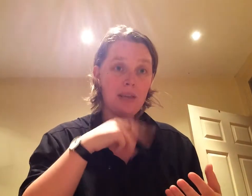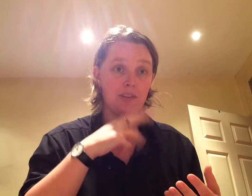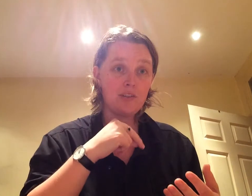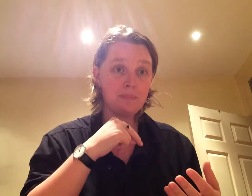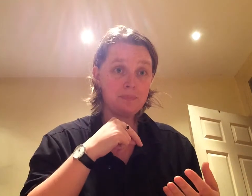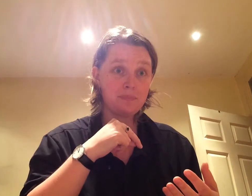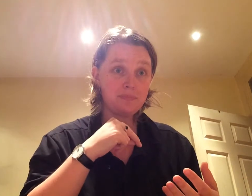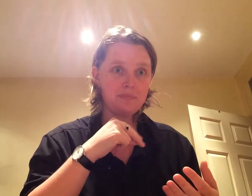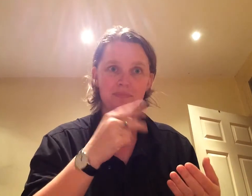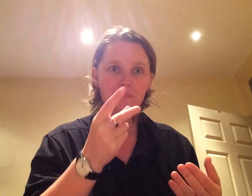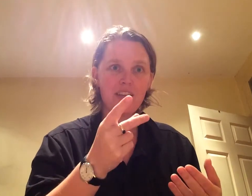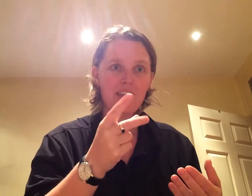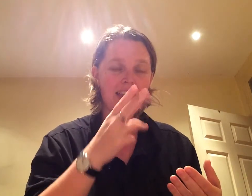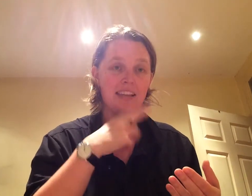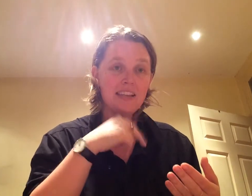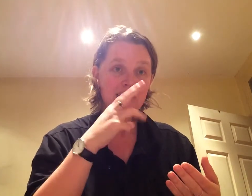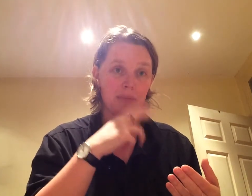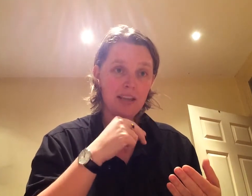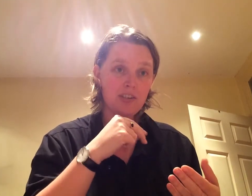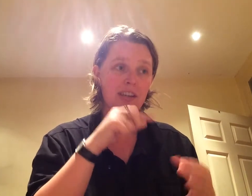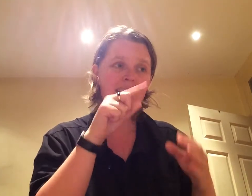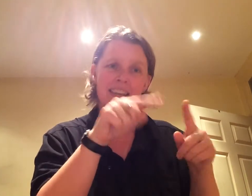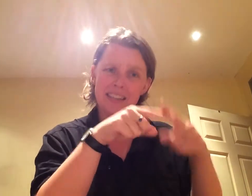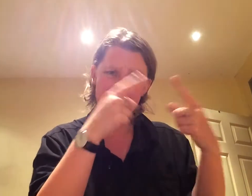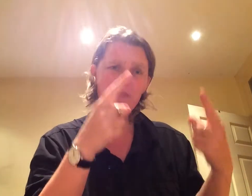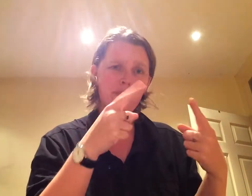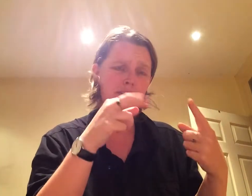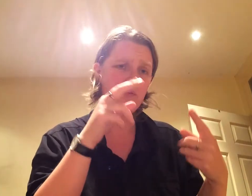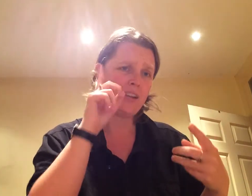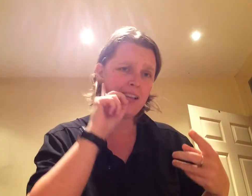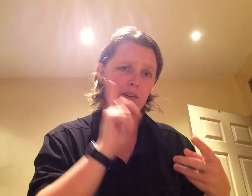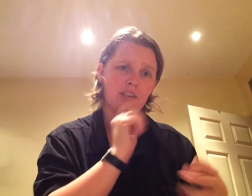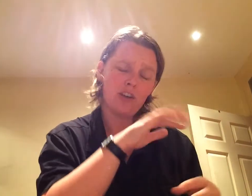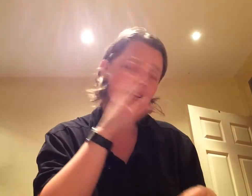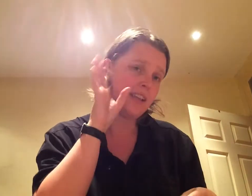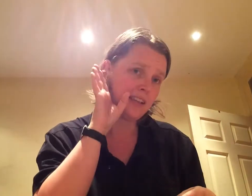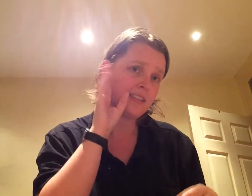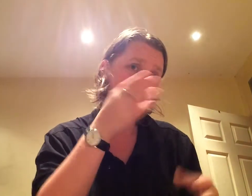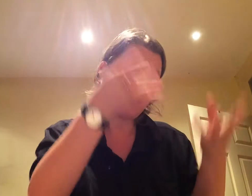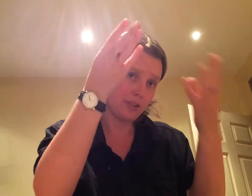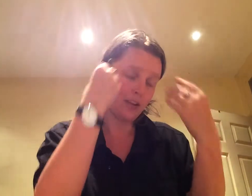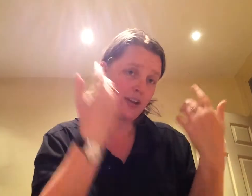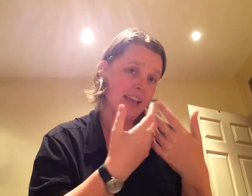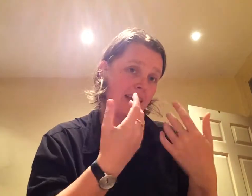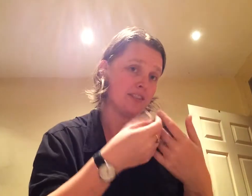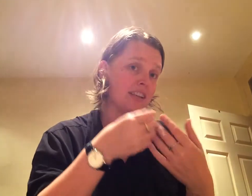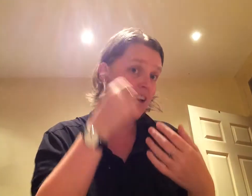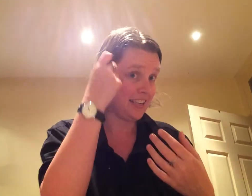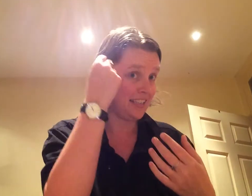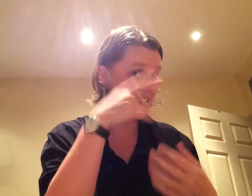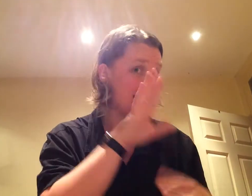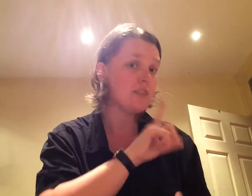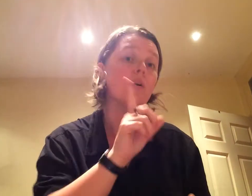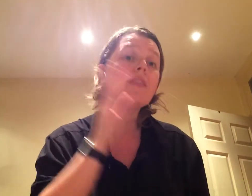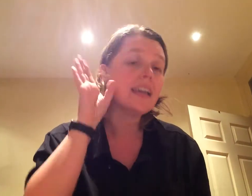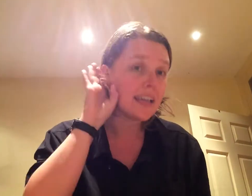speech, okay? Speech. It is different to what a hearing child hears, and they have to learn how to understand what they hear,